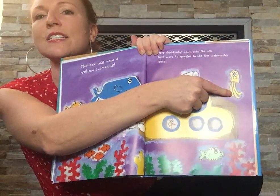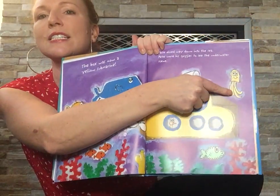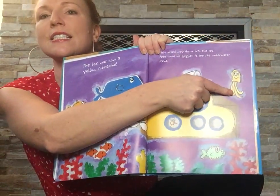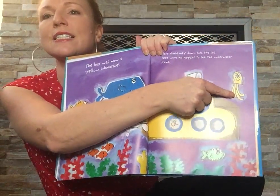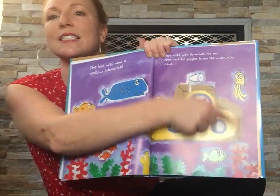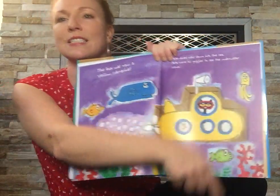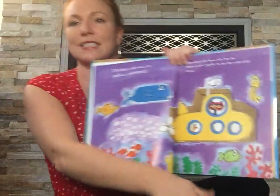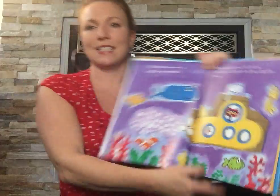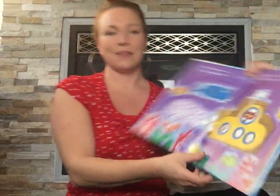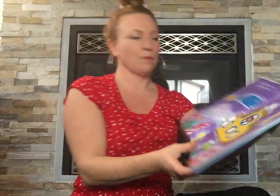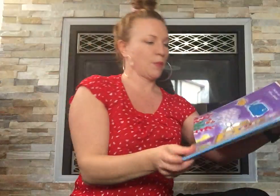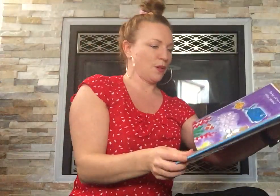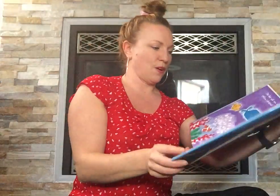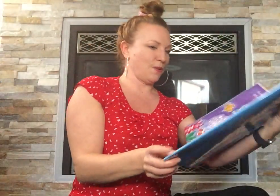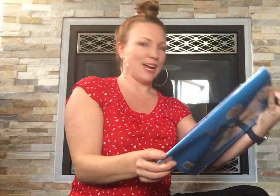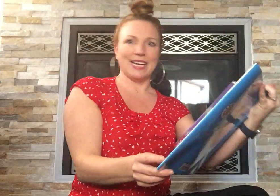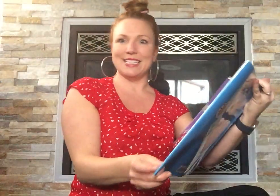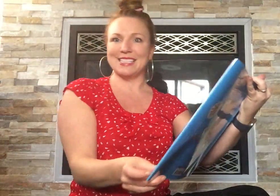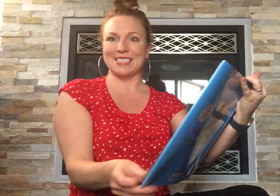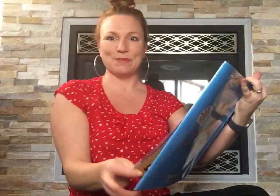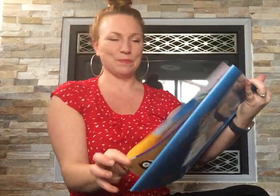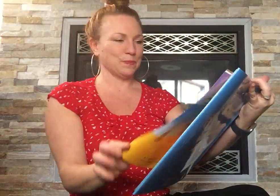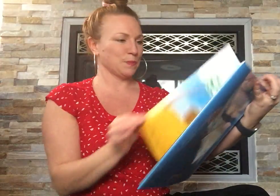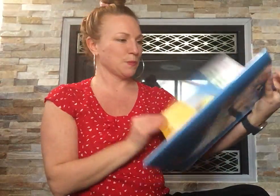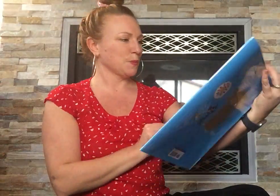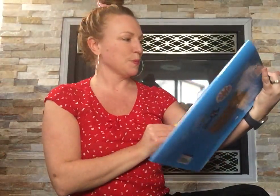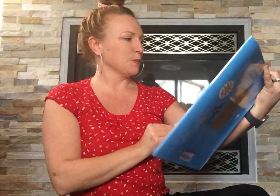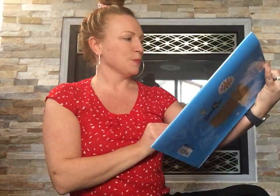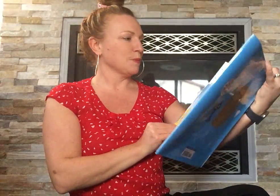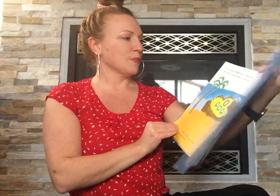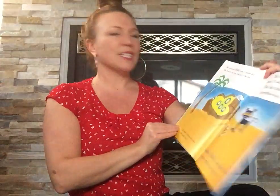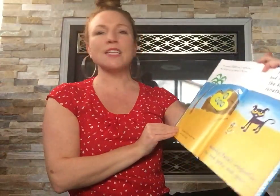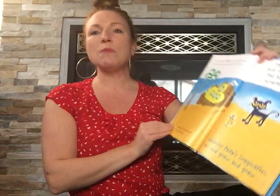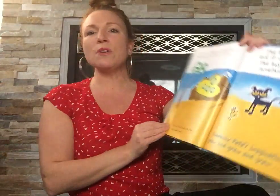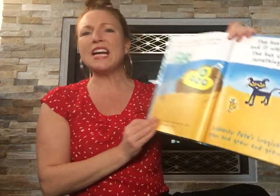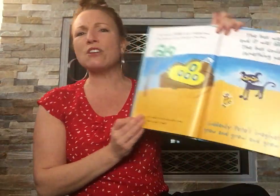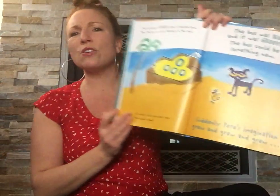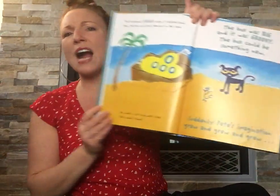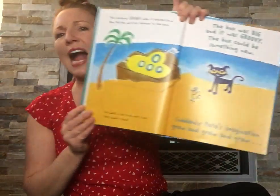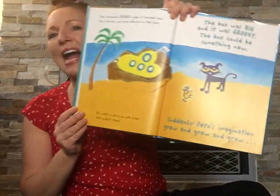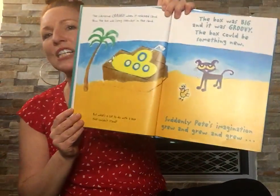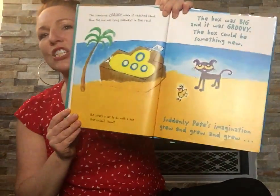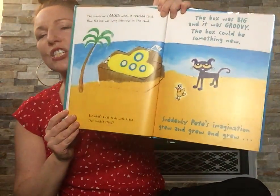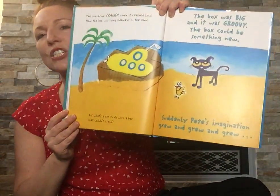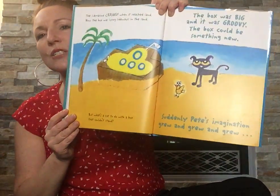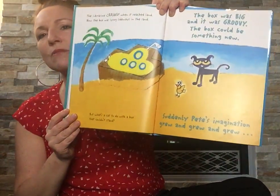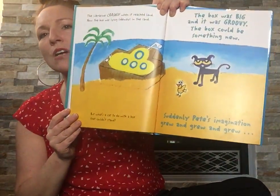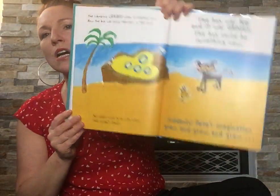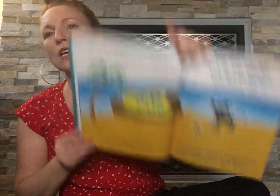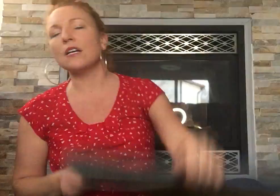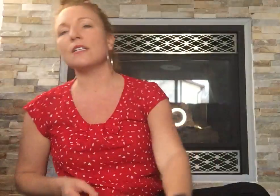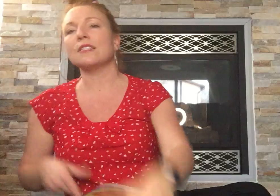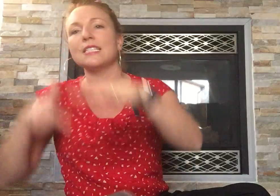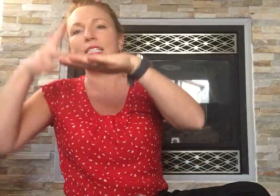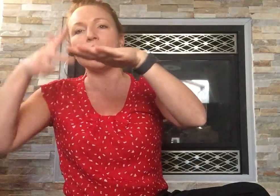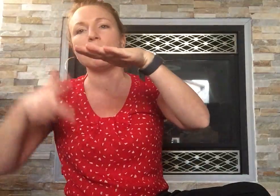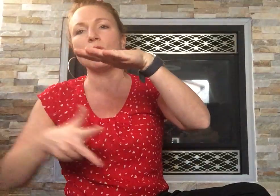tentacles? All right. The submarine crashed. The